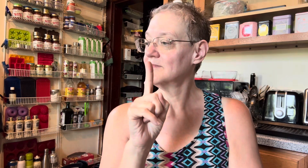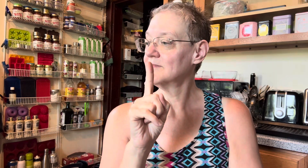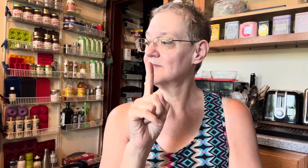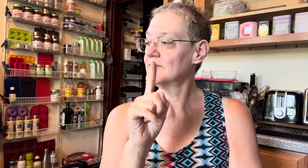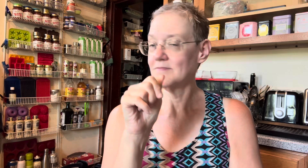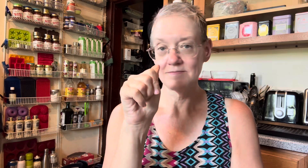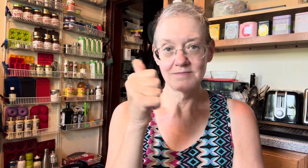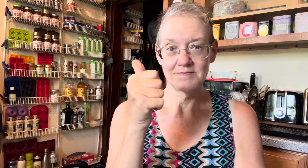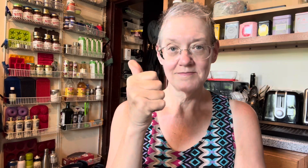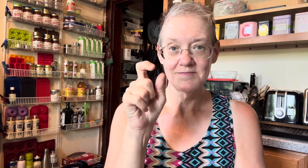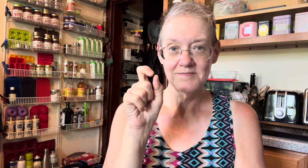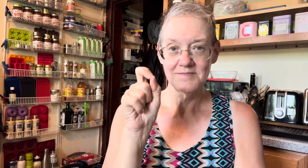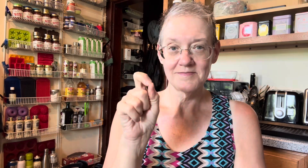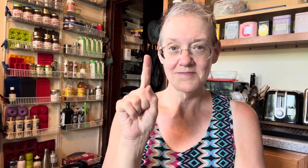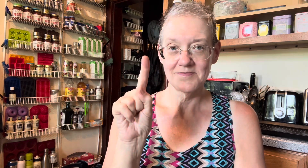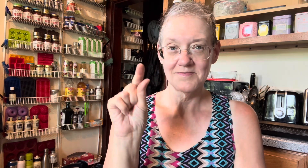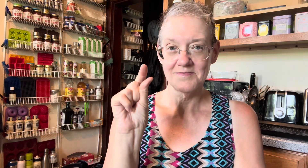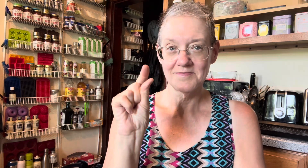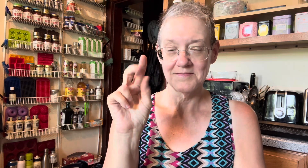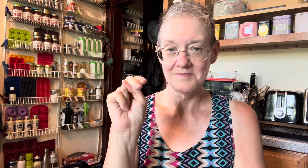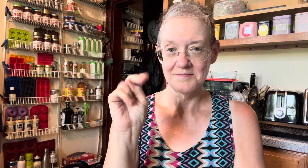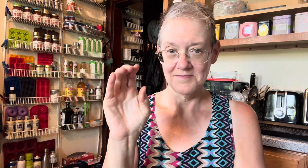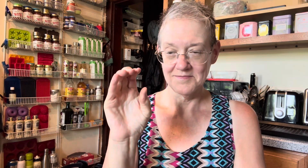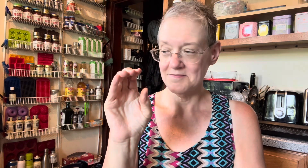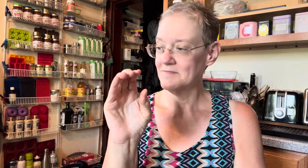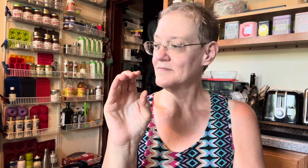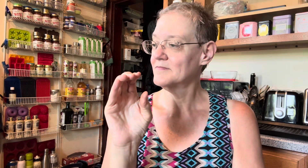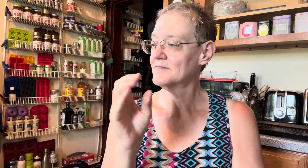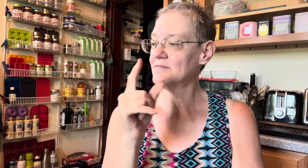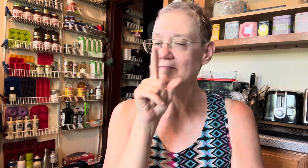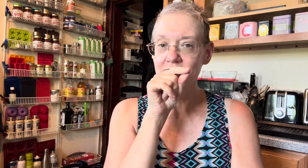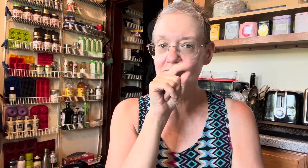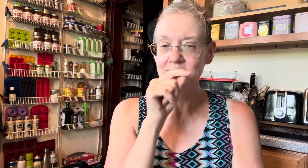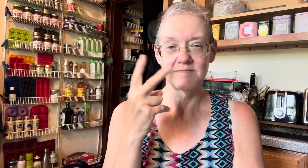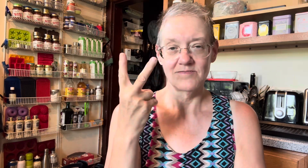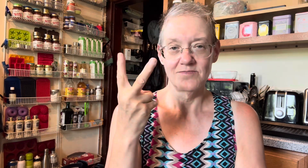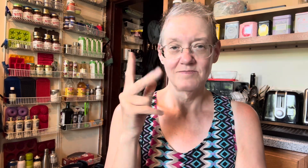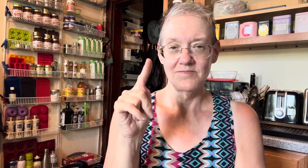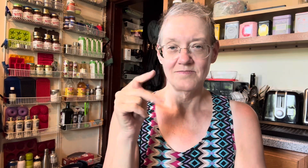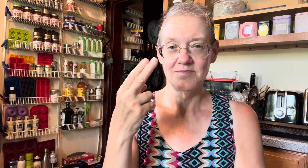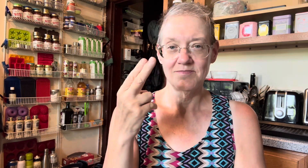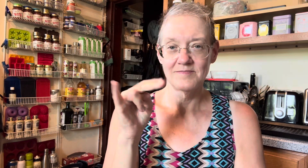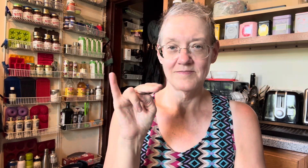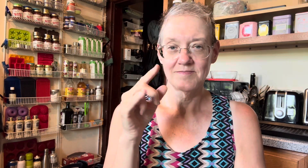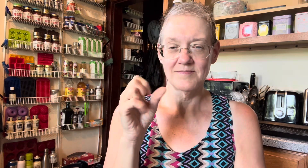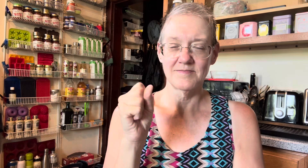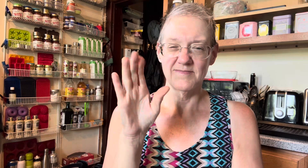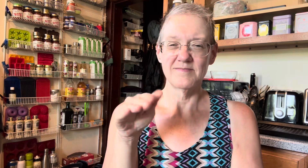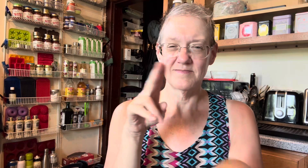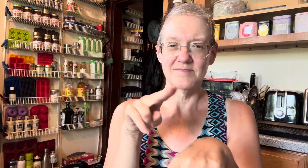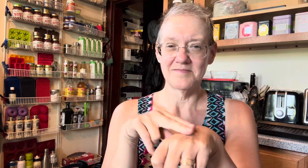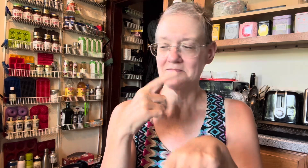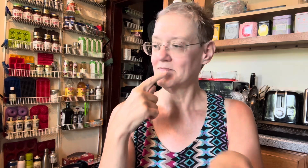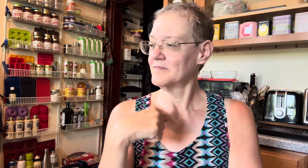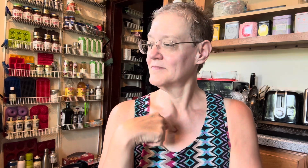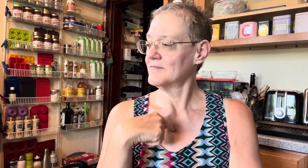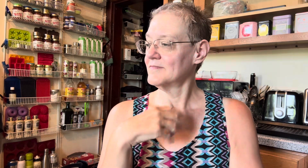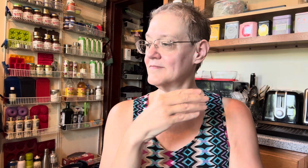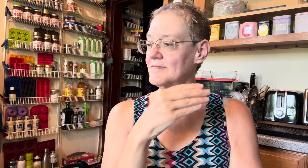for 10.1 grams of net carbs with 2 chicken thighs. That's typically what I